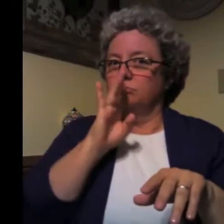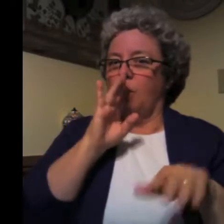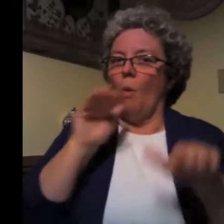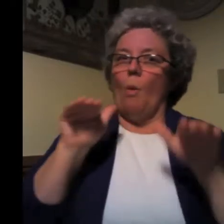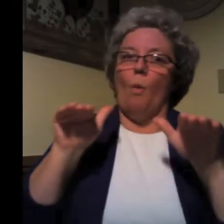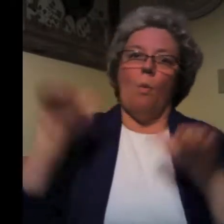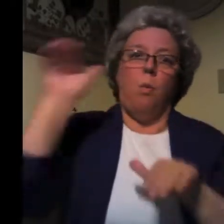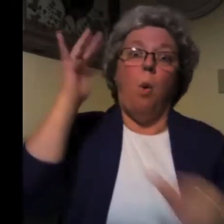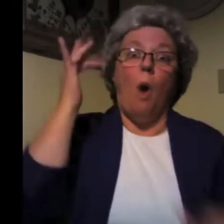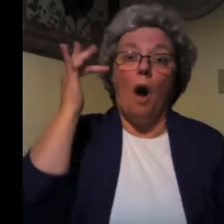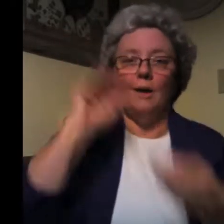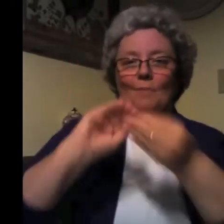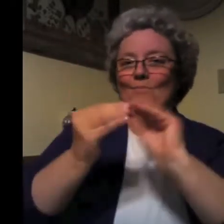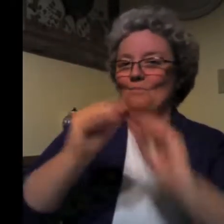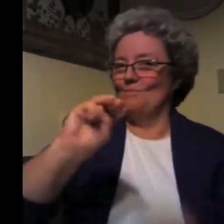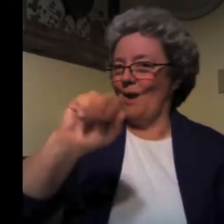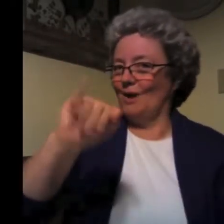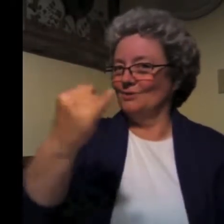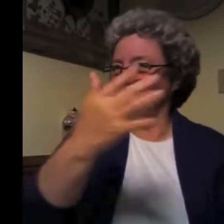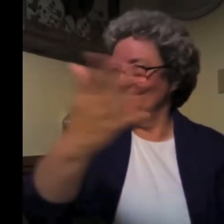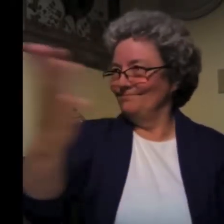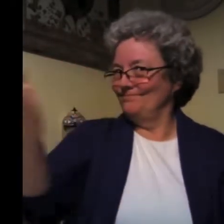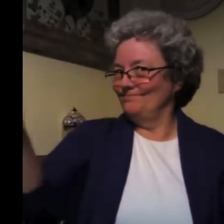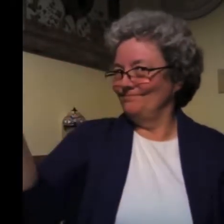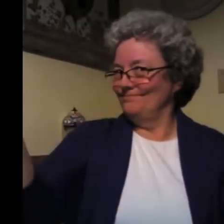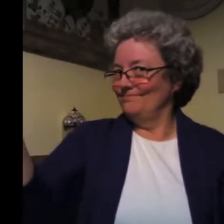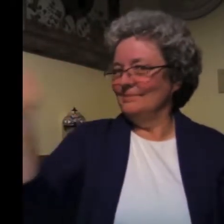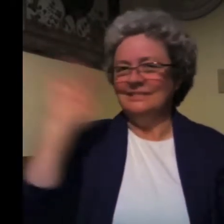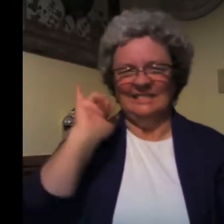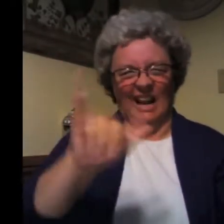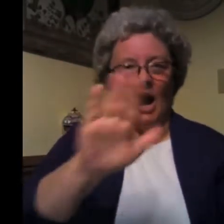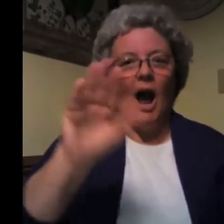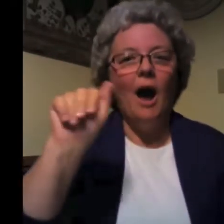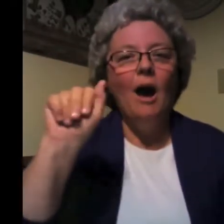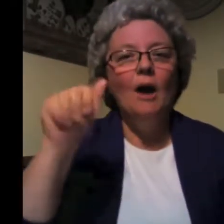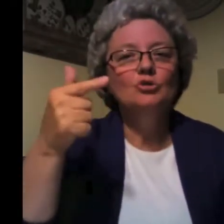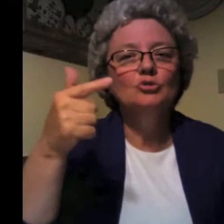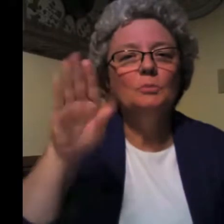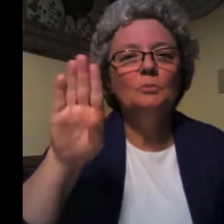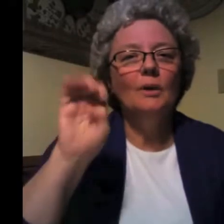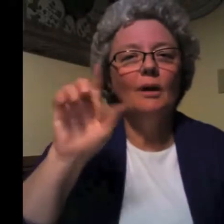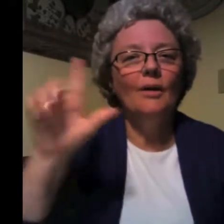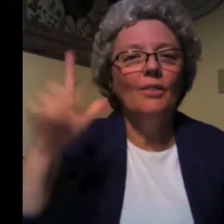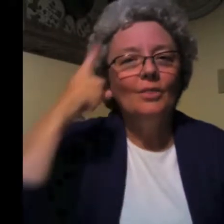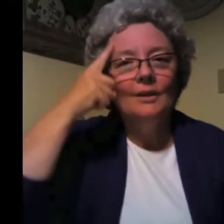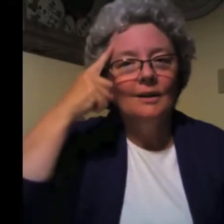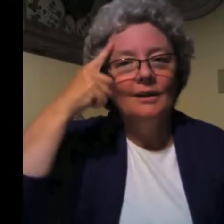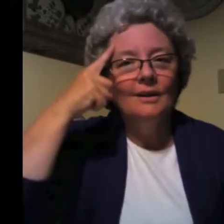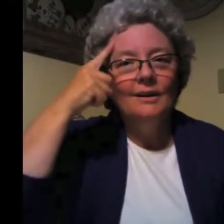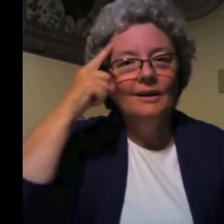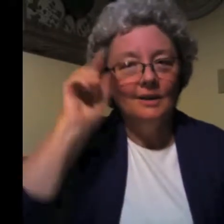that using your voice makes you better than someone who uses their hands to talk.